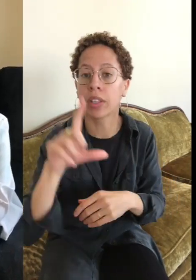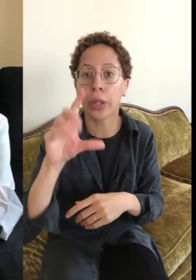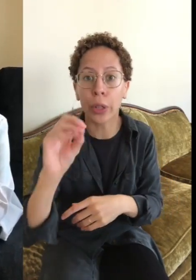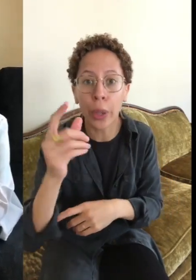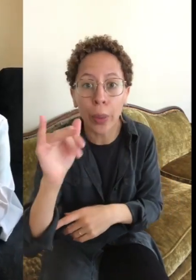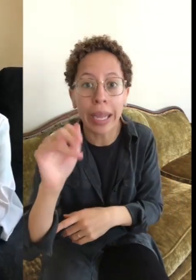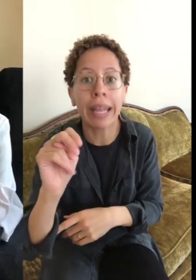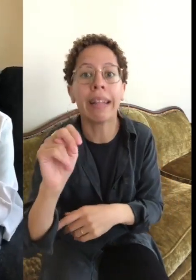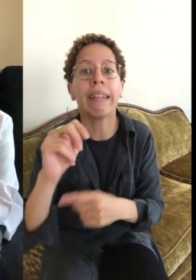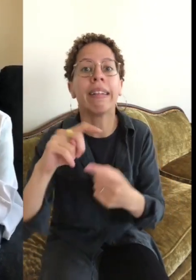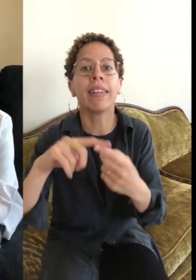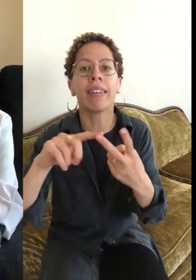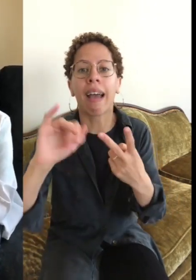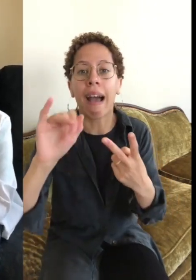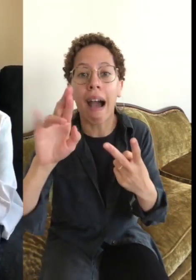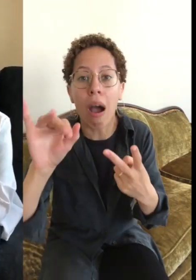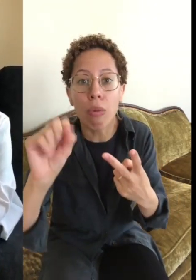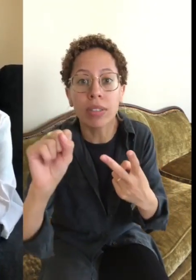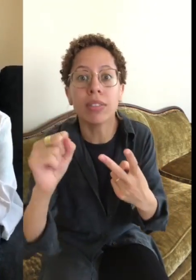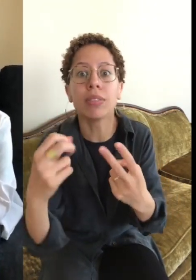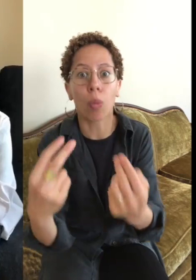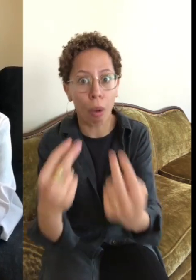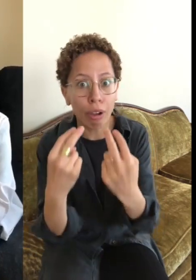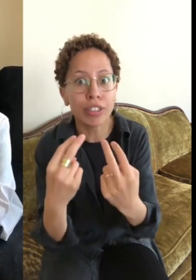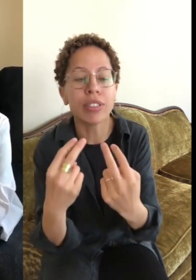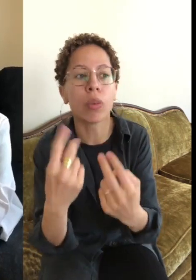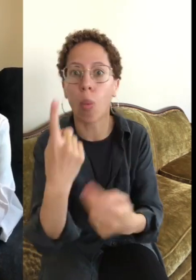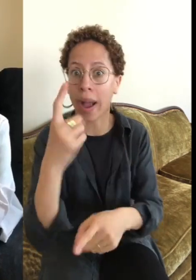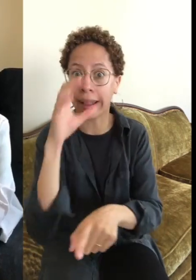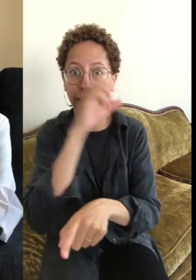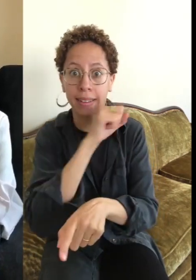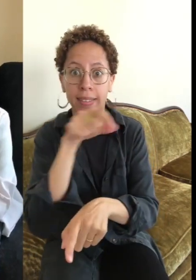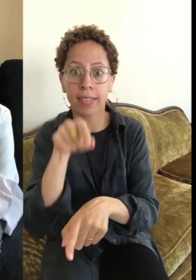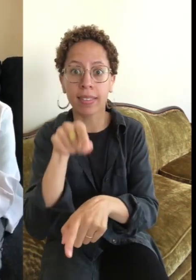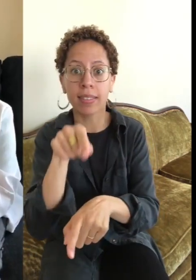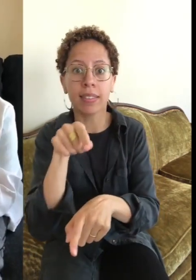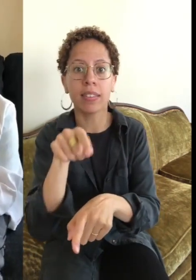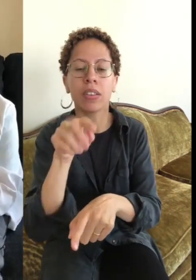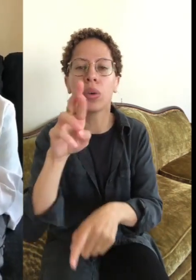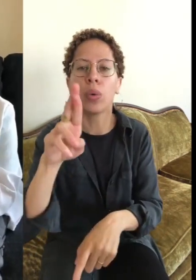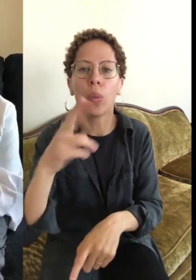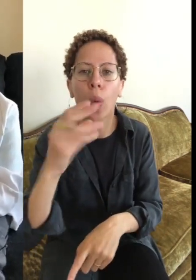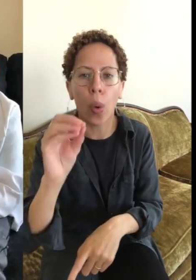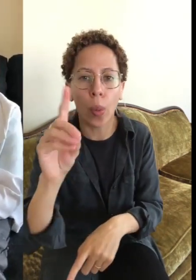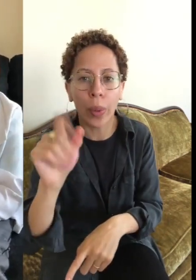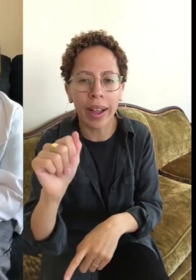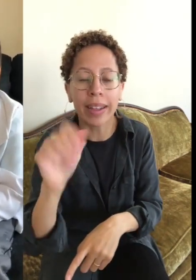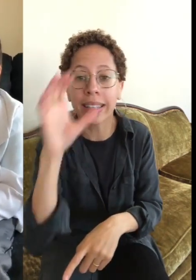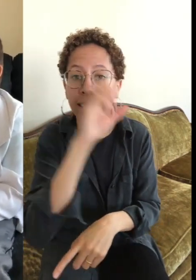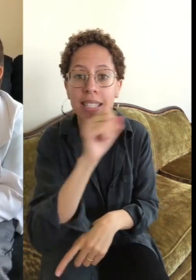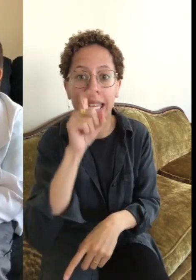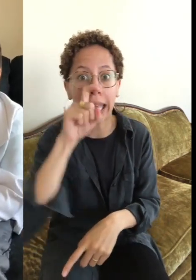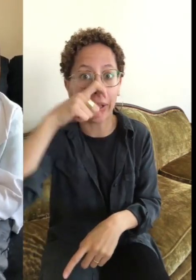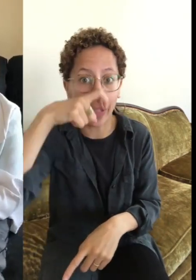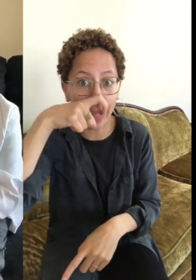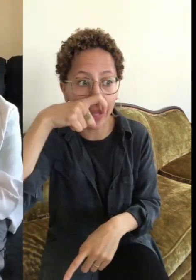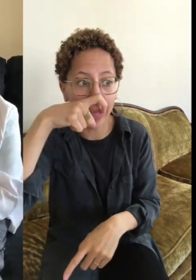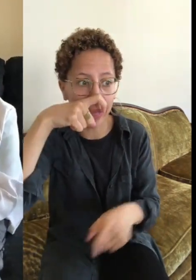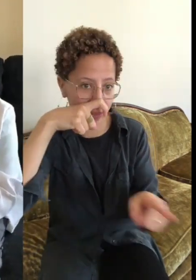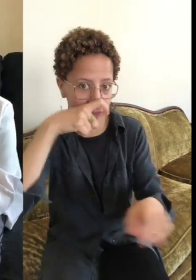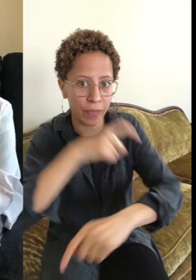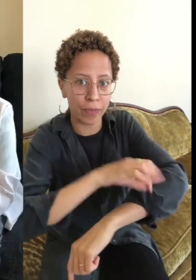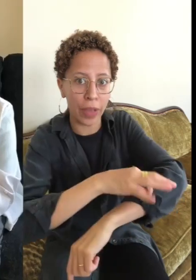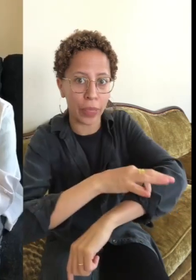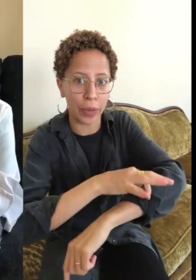Camille are watching as well. And we have a guess. We have a guess from Rhoda who guesses eagle, and Connor thinks it's